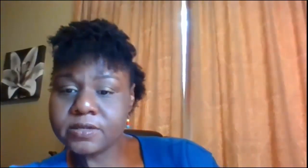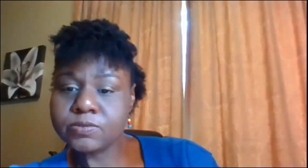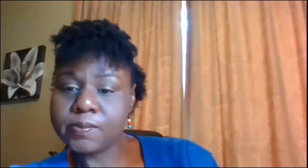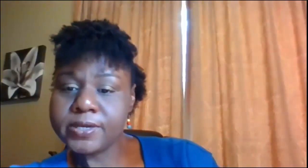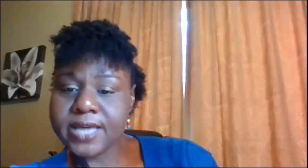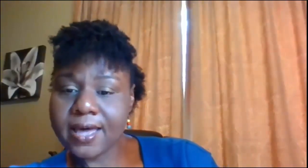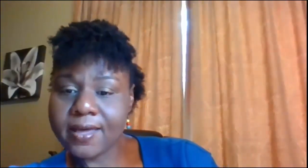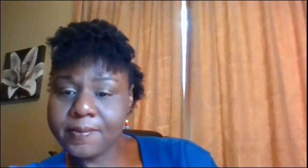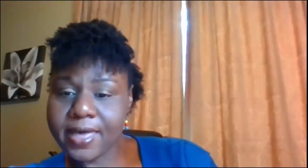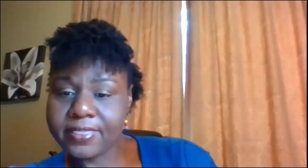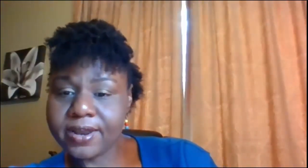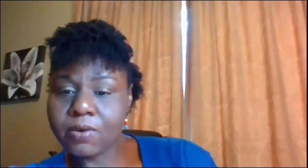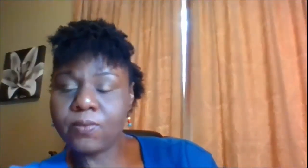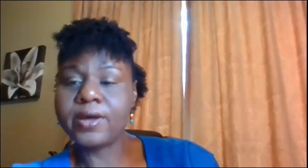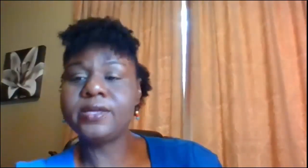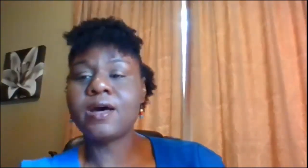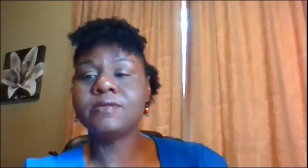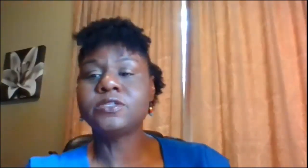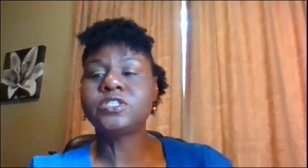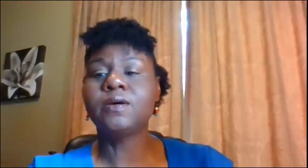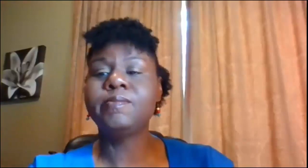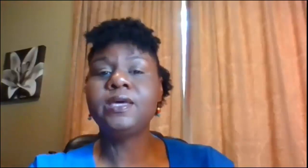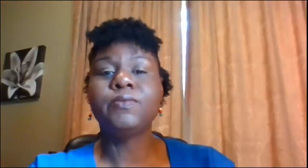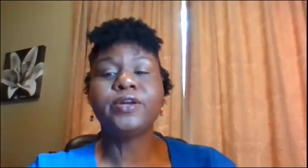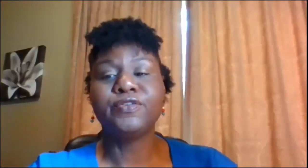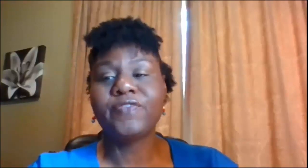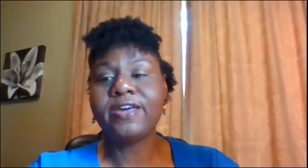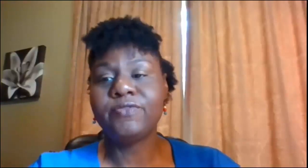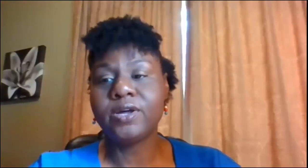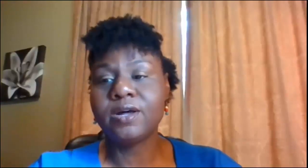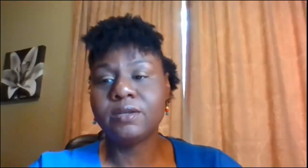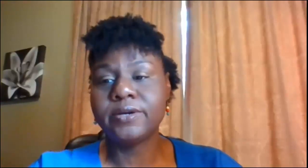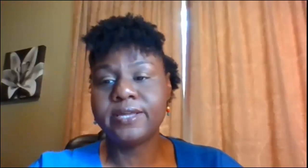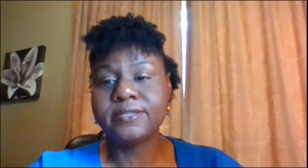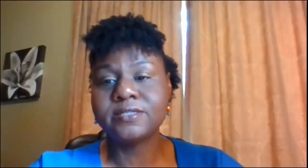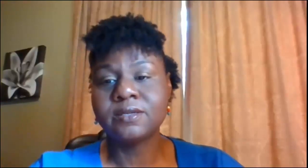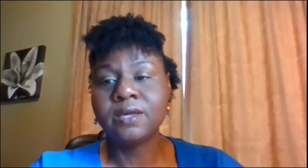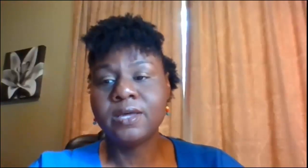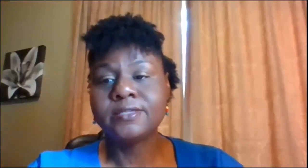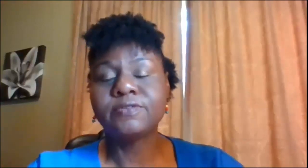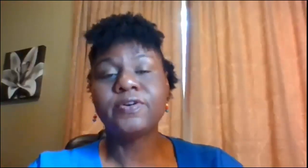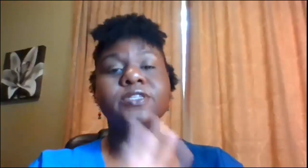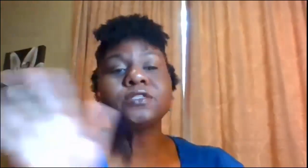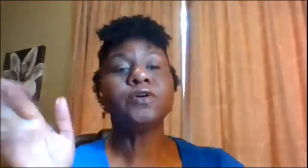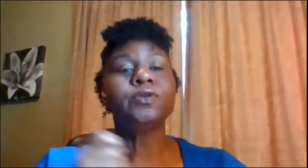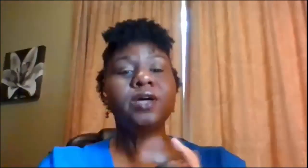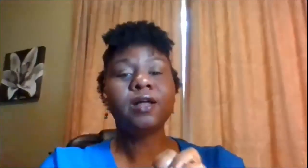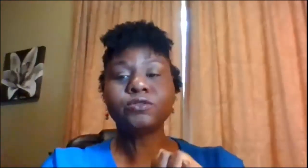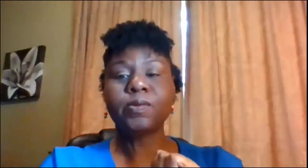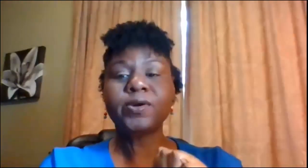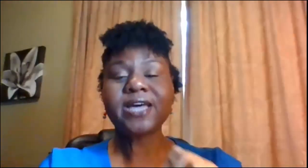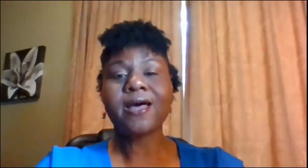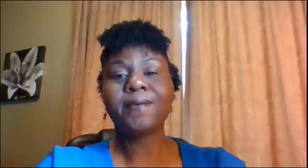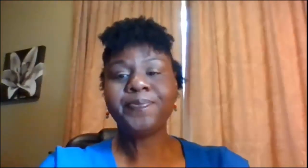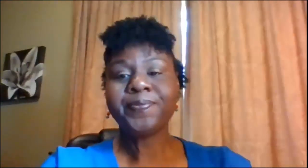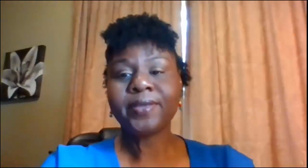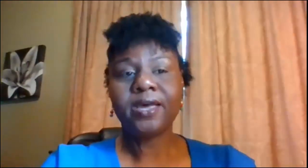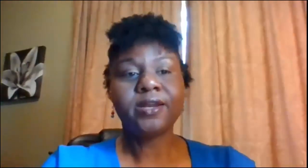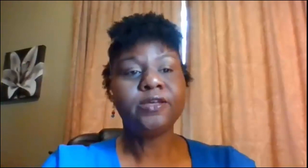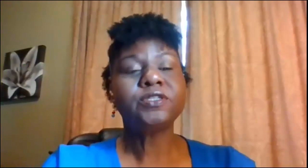those one more time and then I want y'all to tell me what your favorite color is so first let's go through the colors one more time and then you